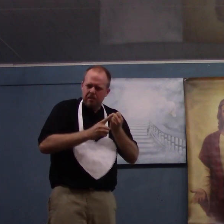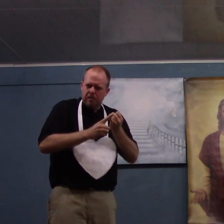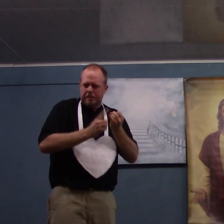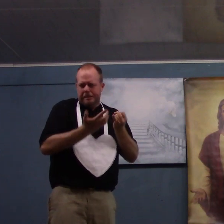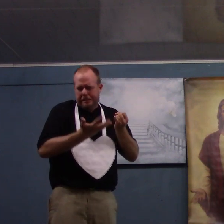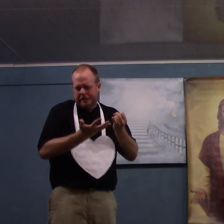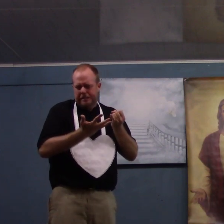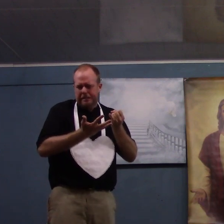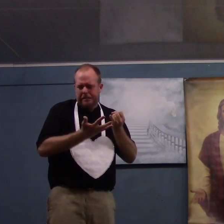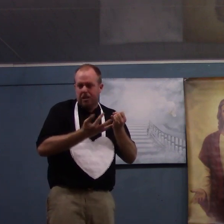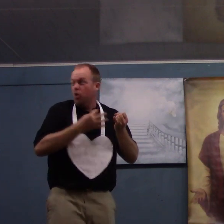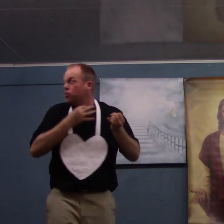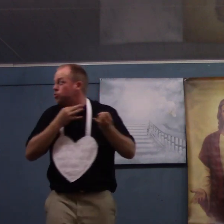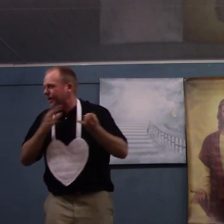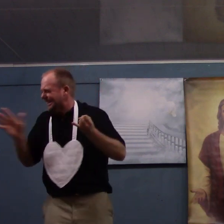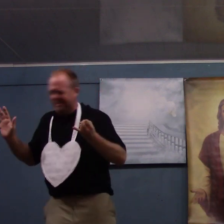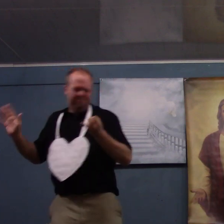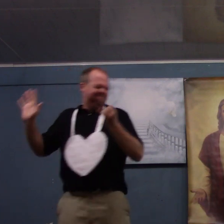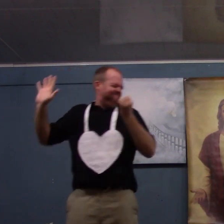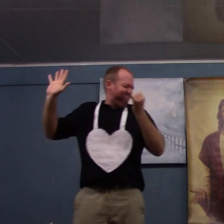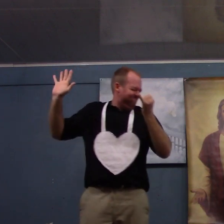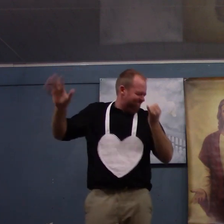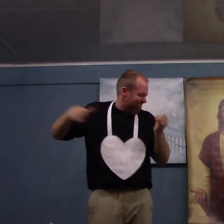yeah, there's this sin.